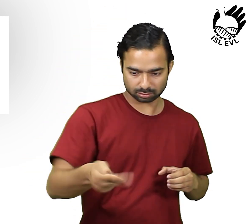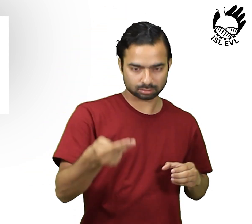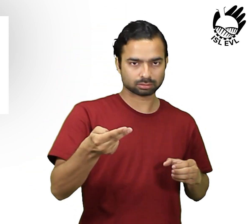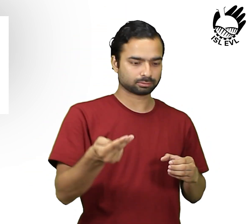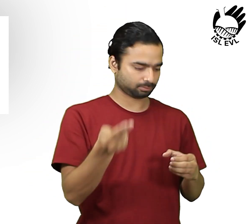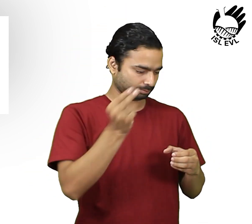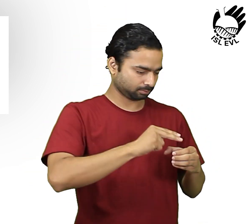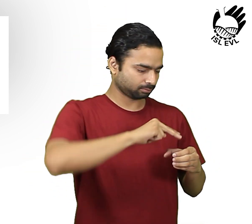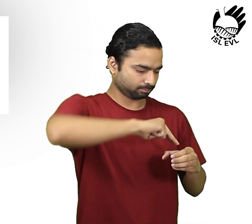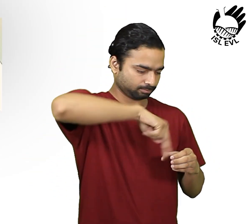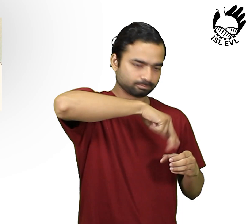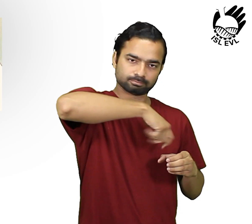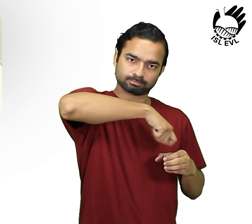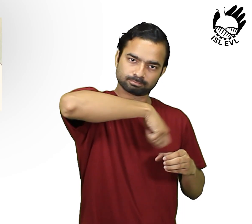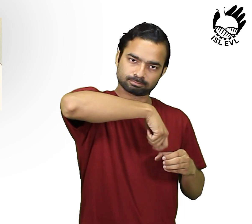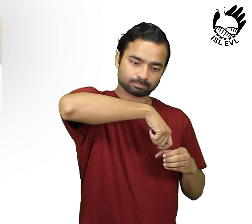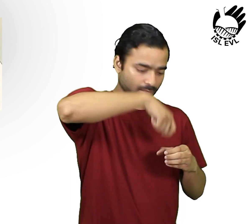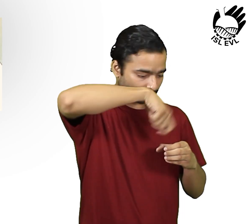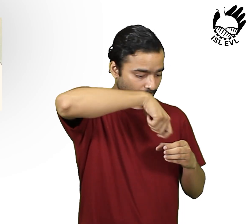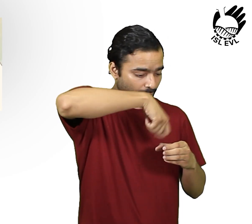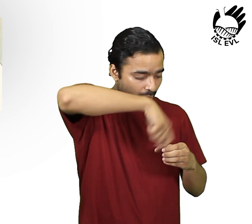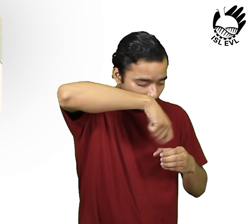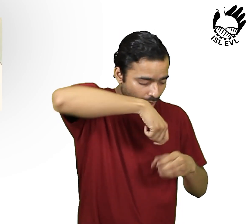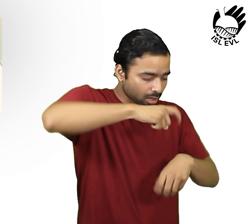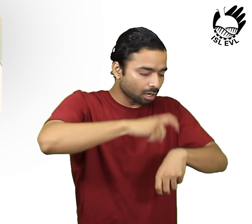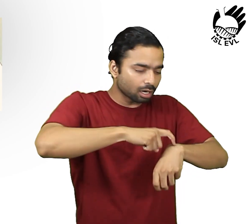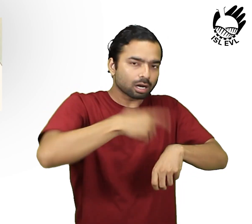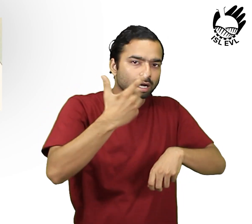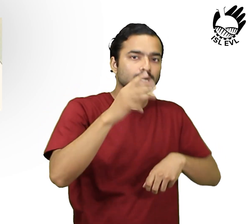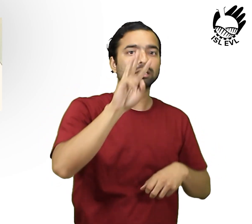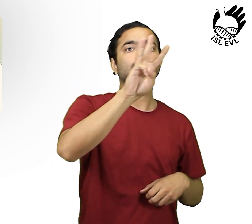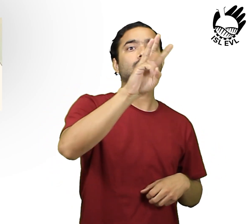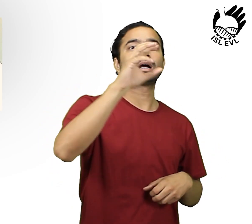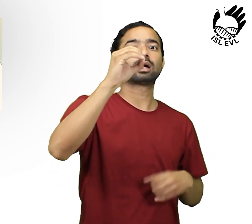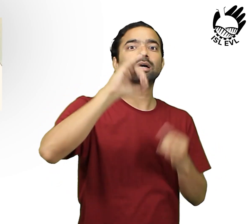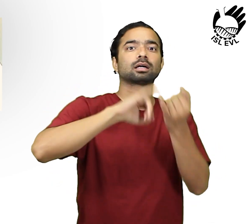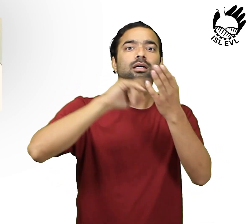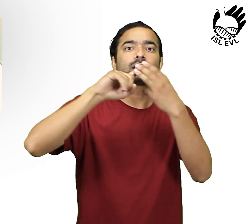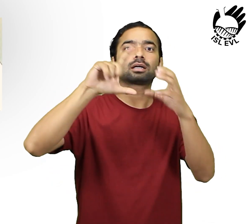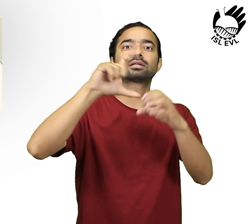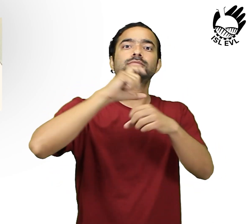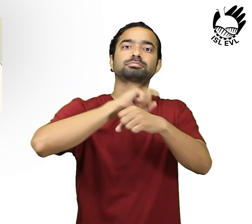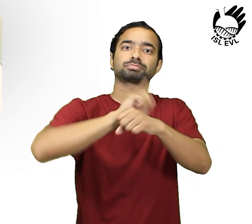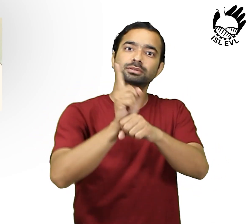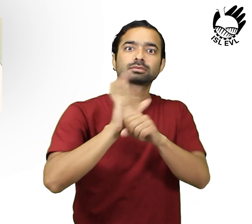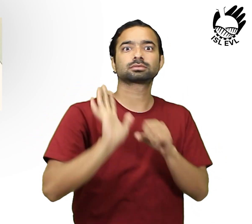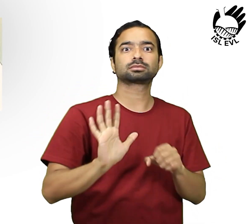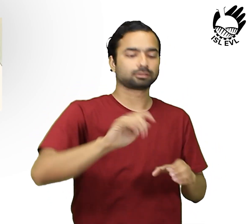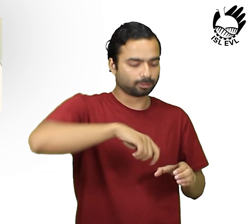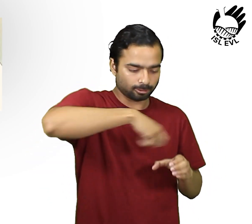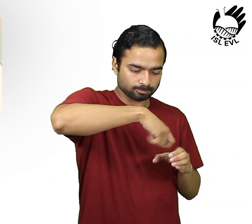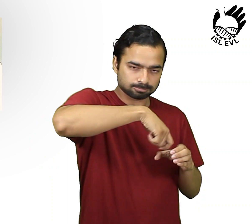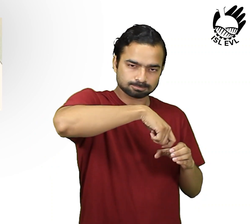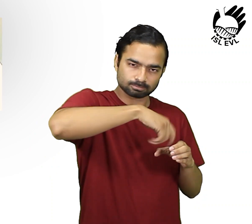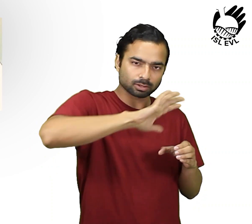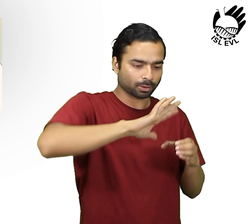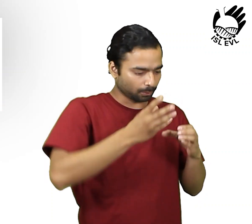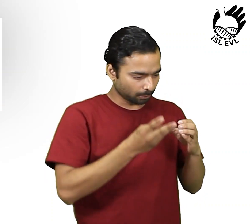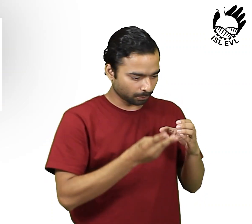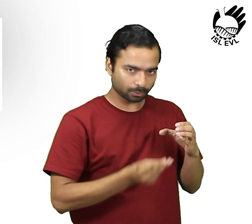1. Accurately measure 40 cm³ of cold tap water into a clear plastic disposable cup